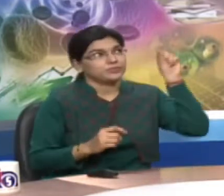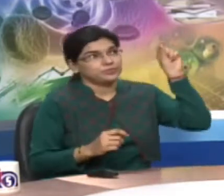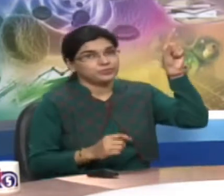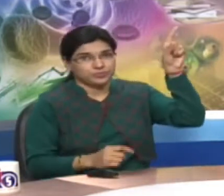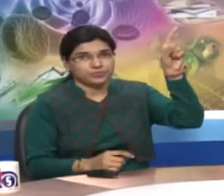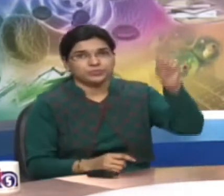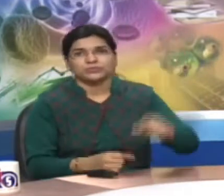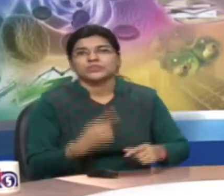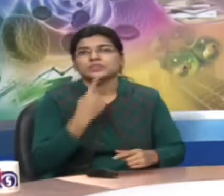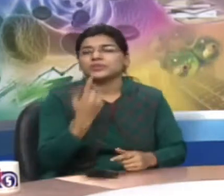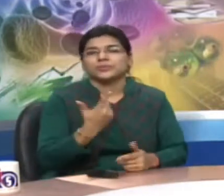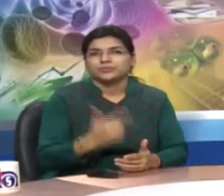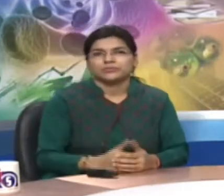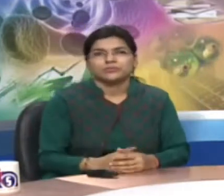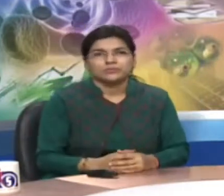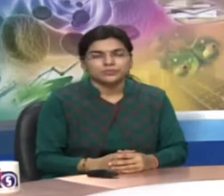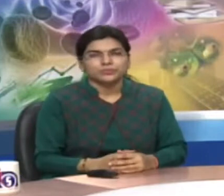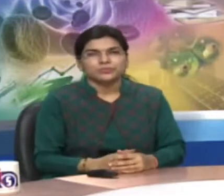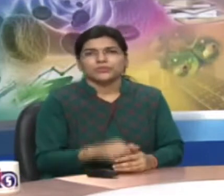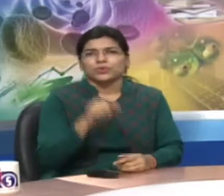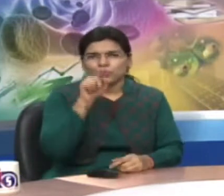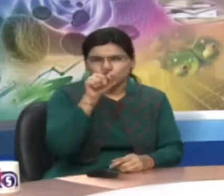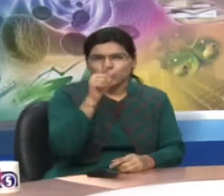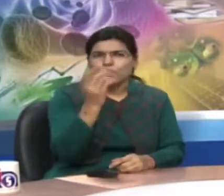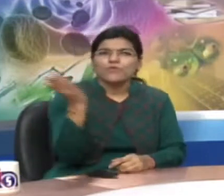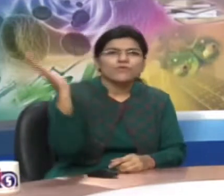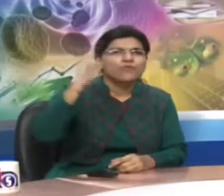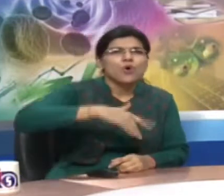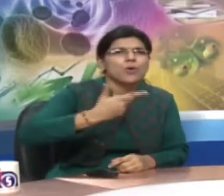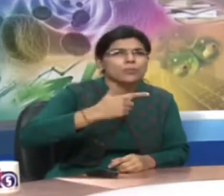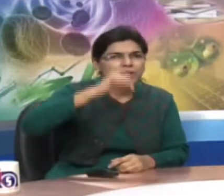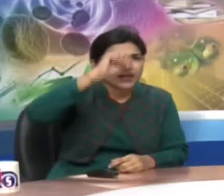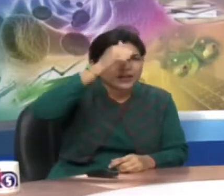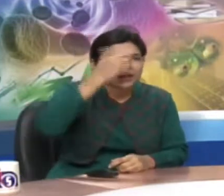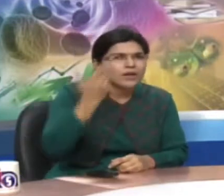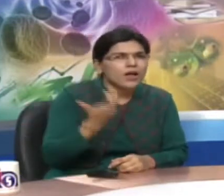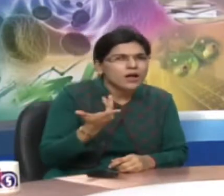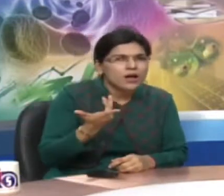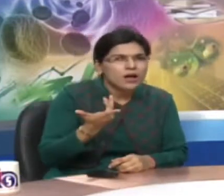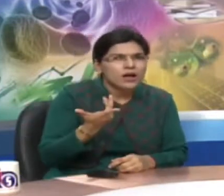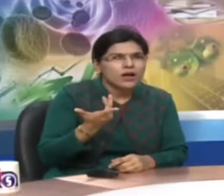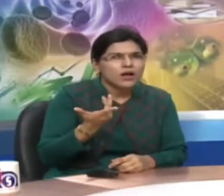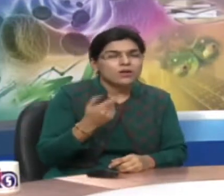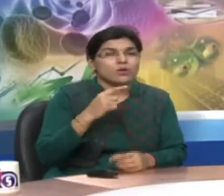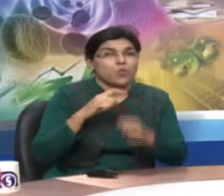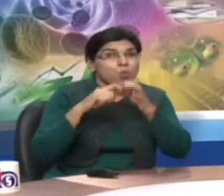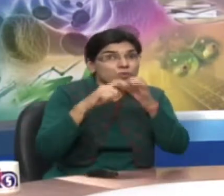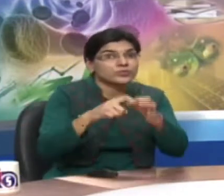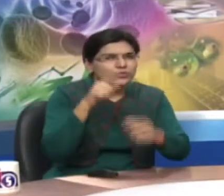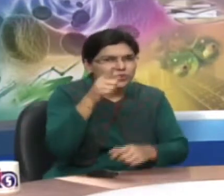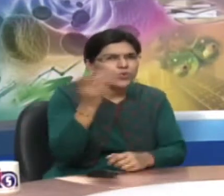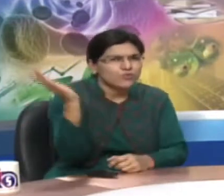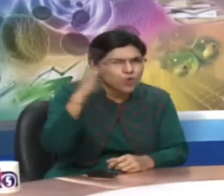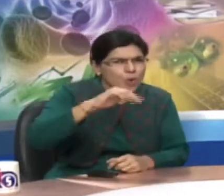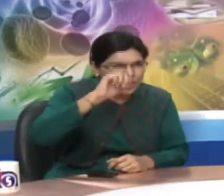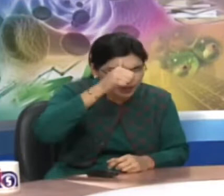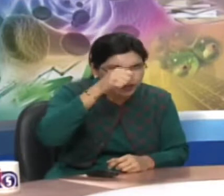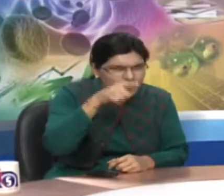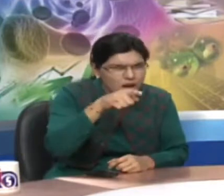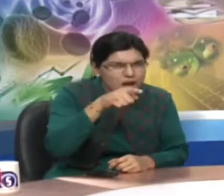The first example is, do you come from India? It's a question where